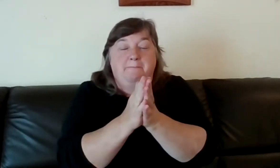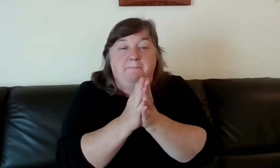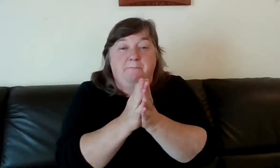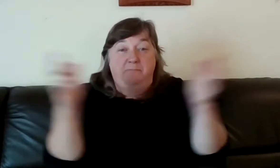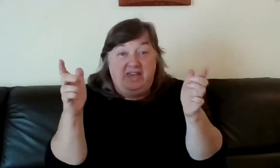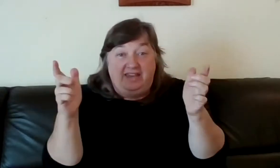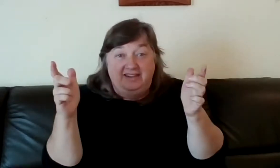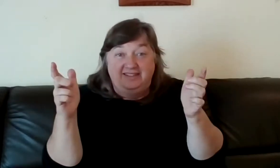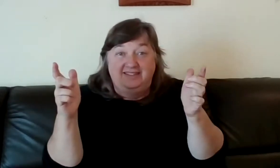Big,